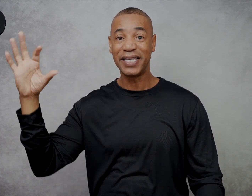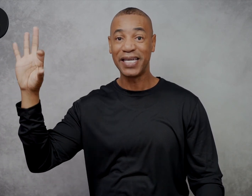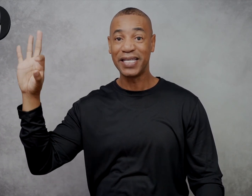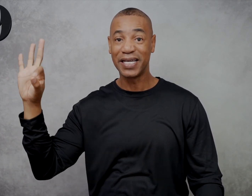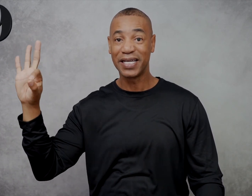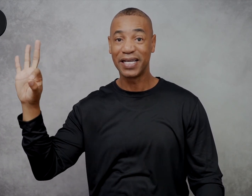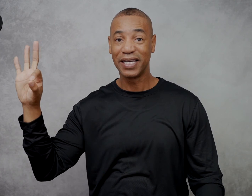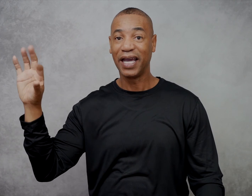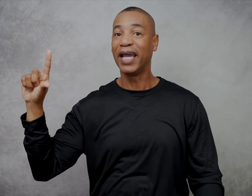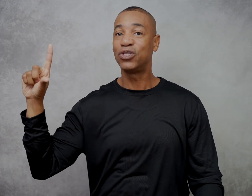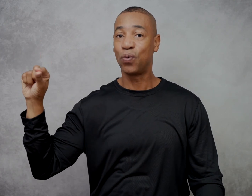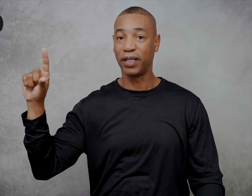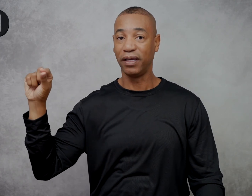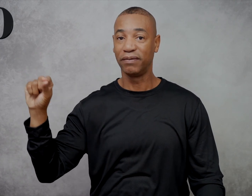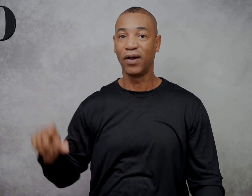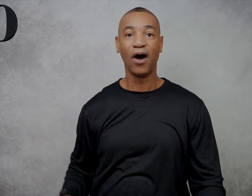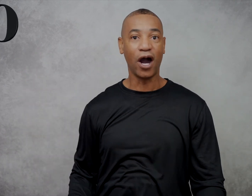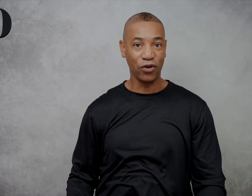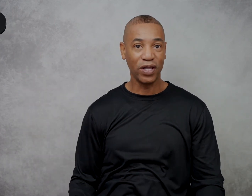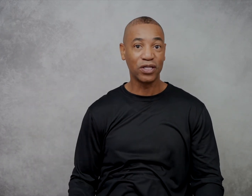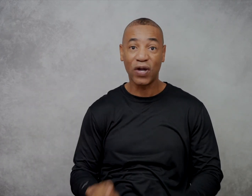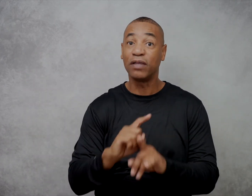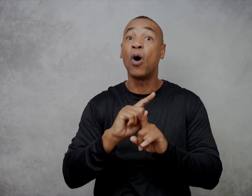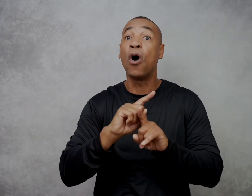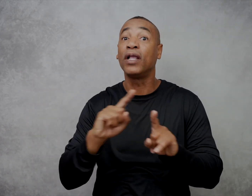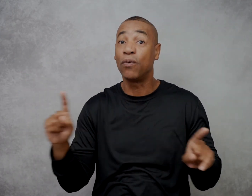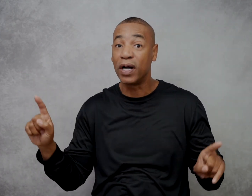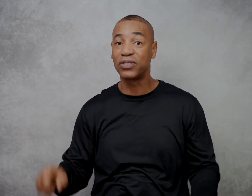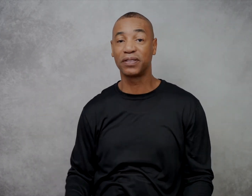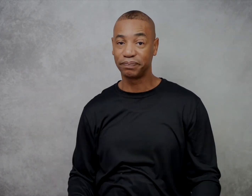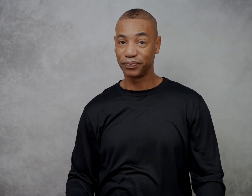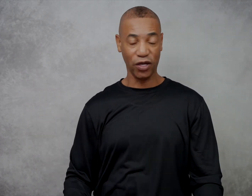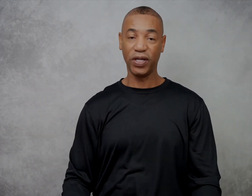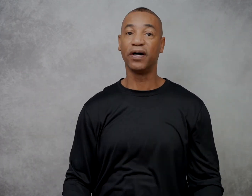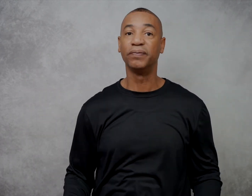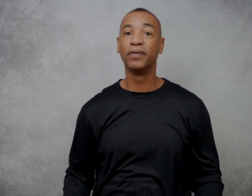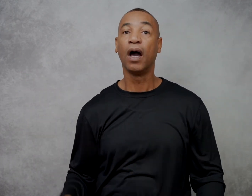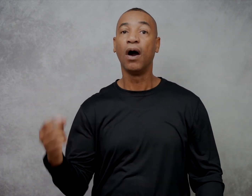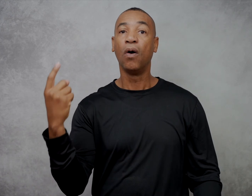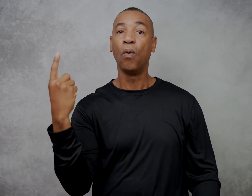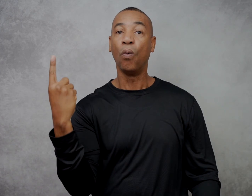19, and 20. Are you ready to try them all at once? Here we go.